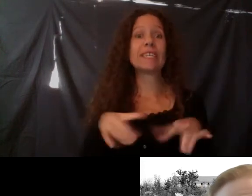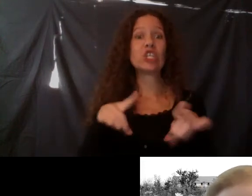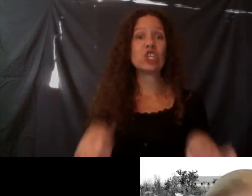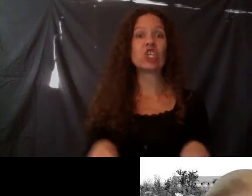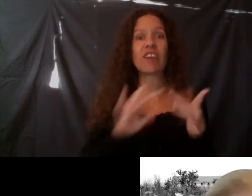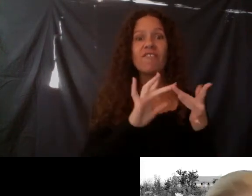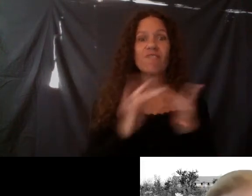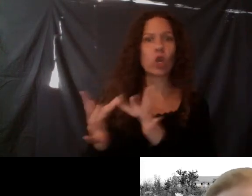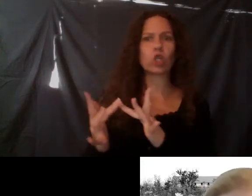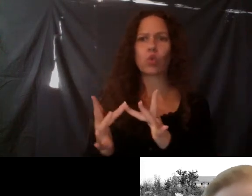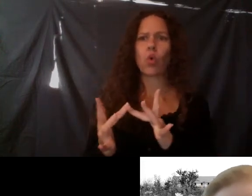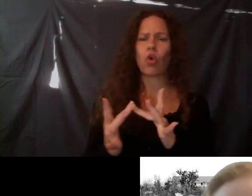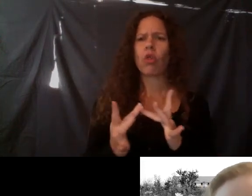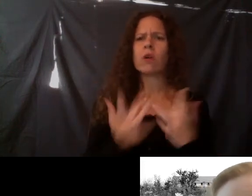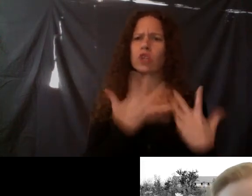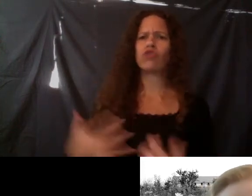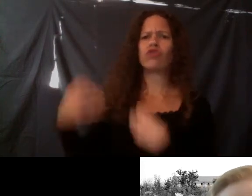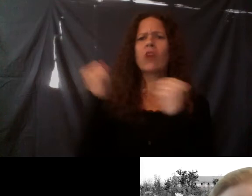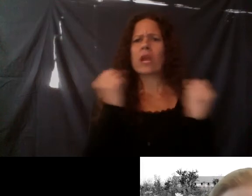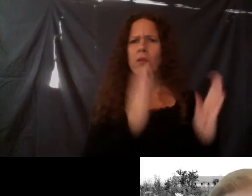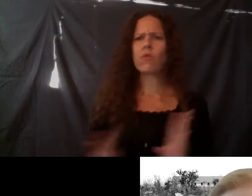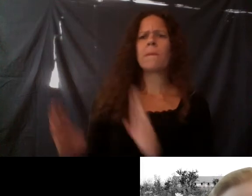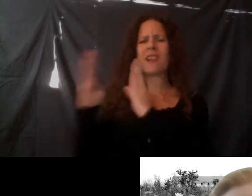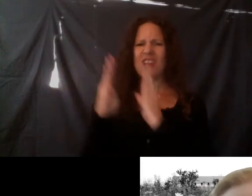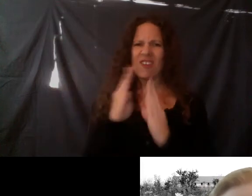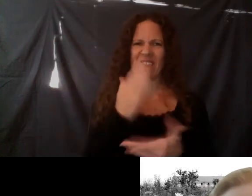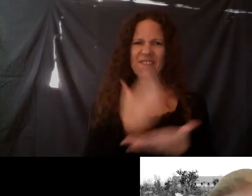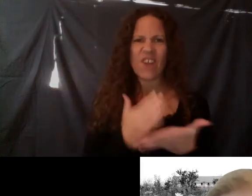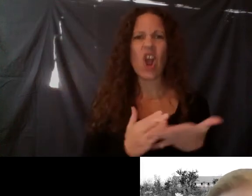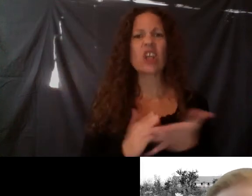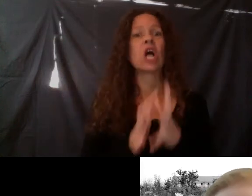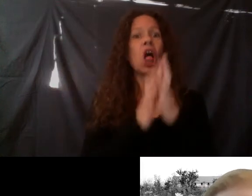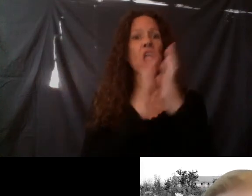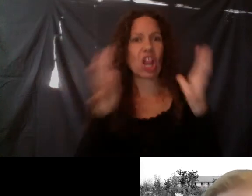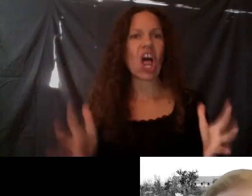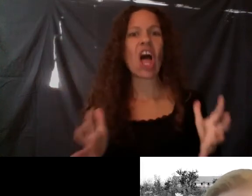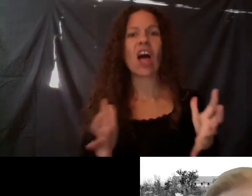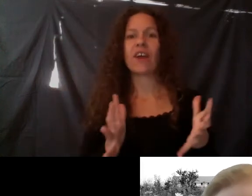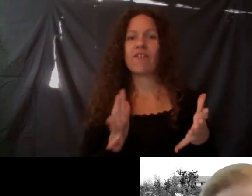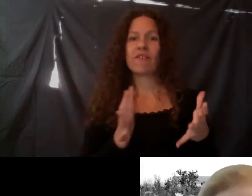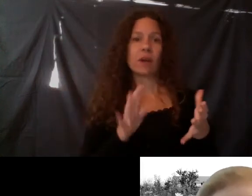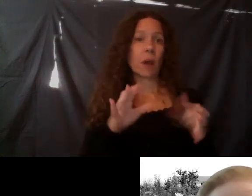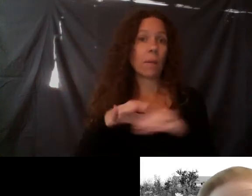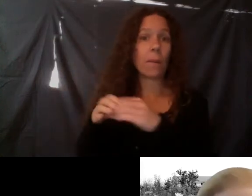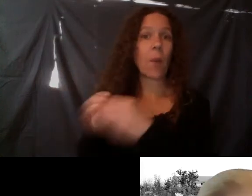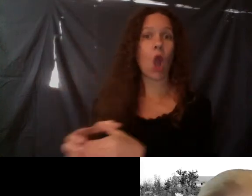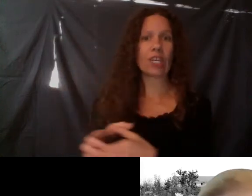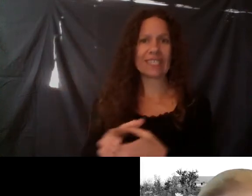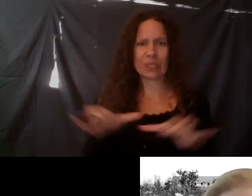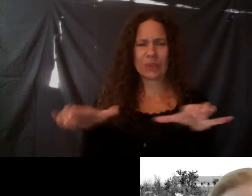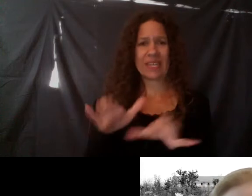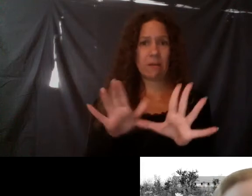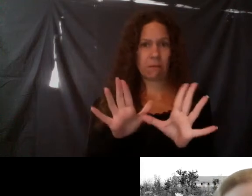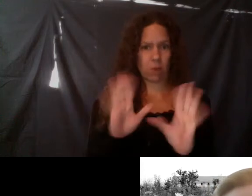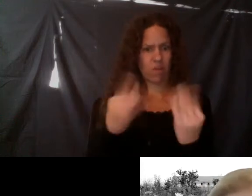phase, we did over 500 virtual action meetings and house parties. That was a big tool that we used to create a way for people to connect, even